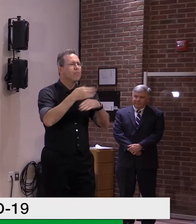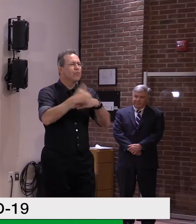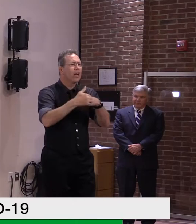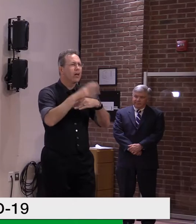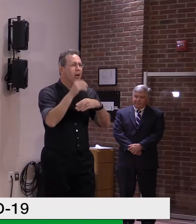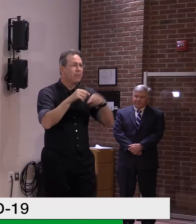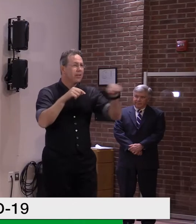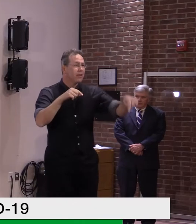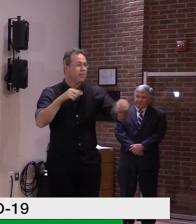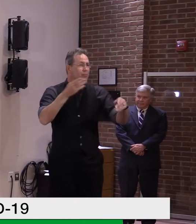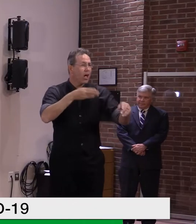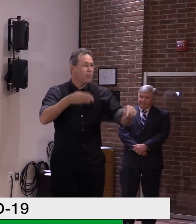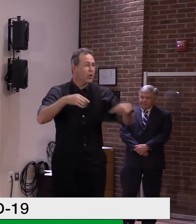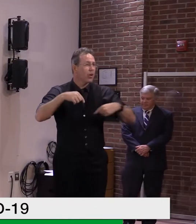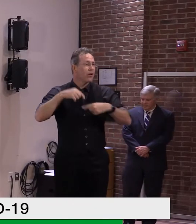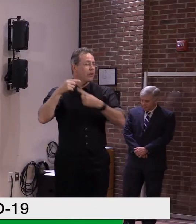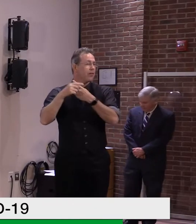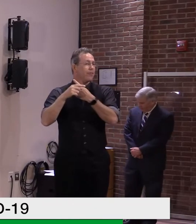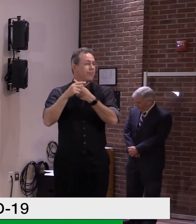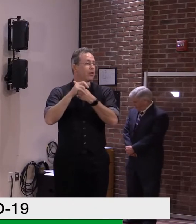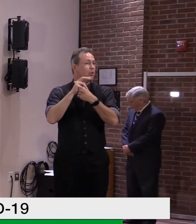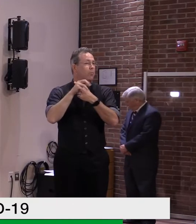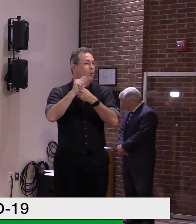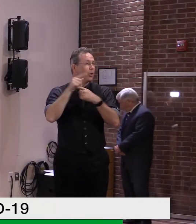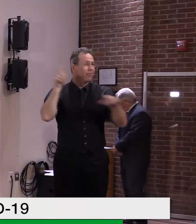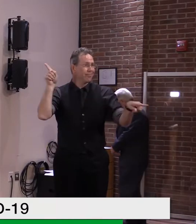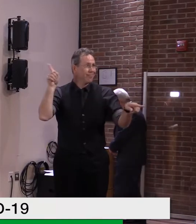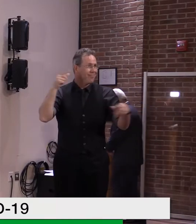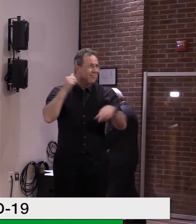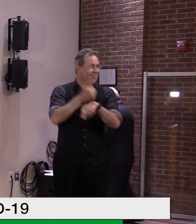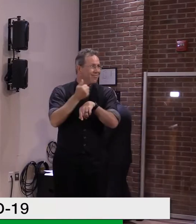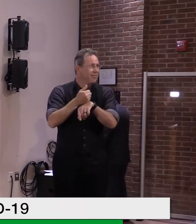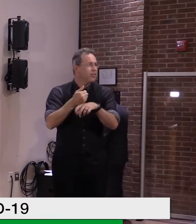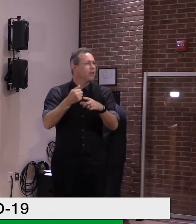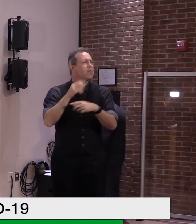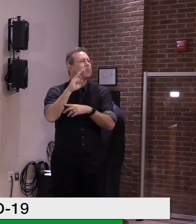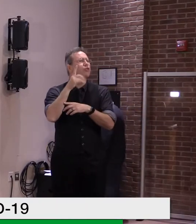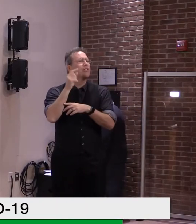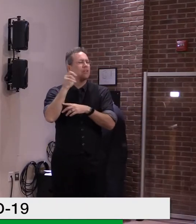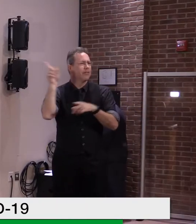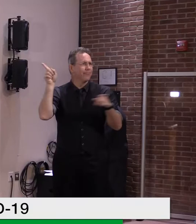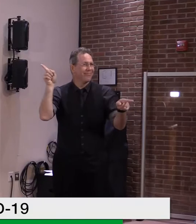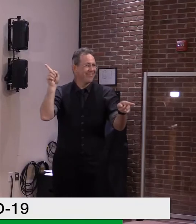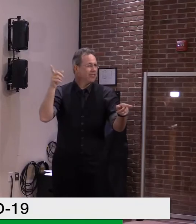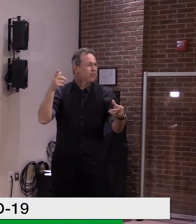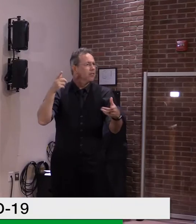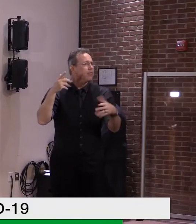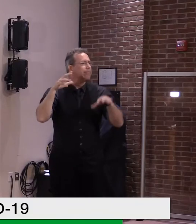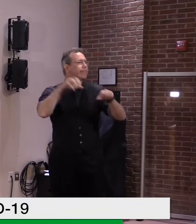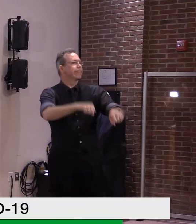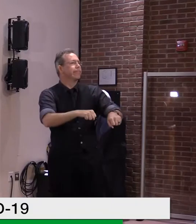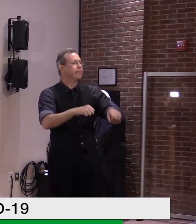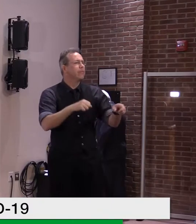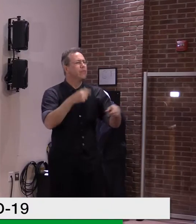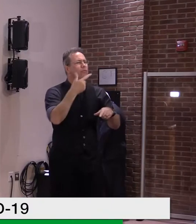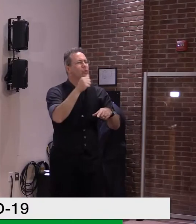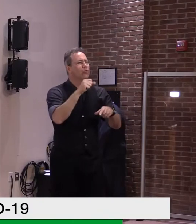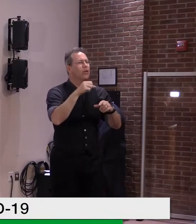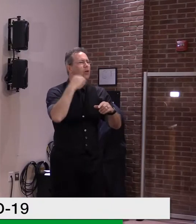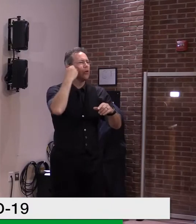of us. But I think if you get into the details, the receiver of Coffee